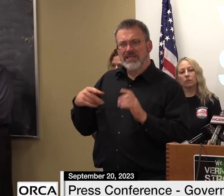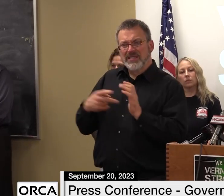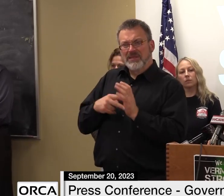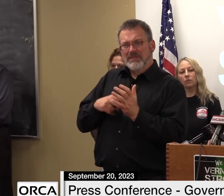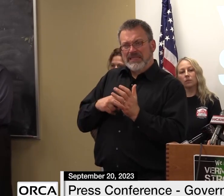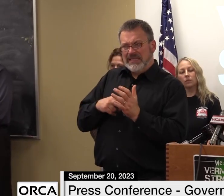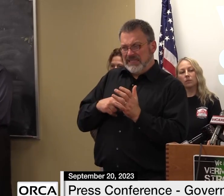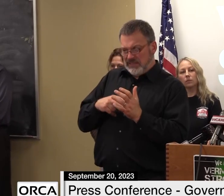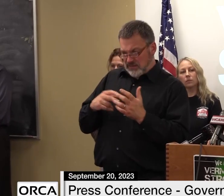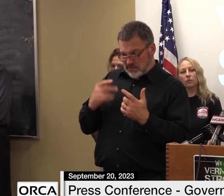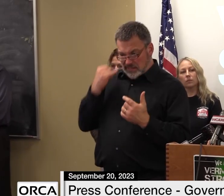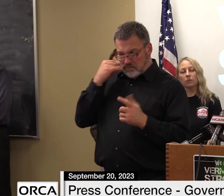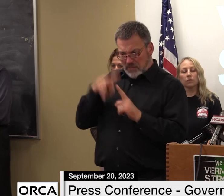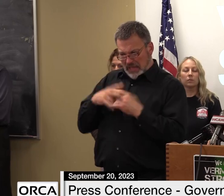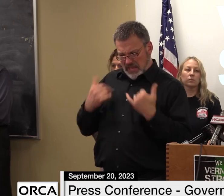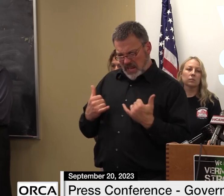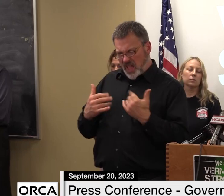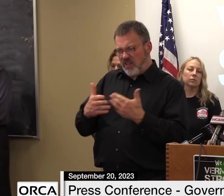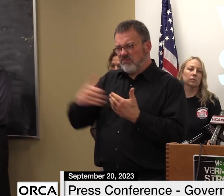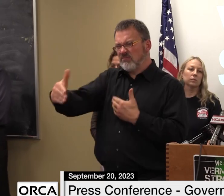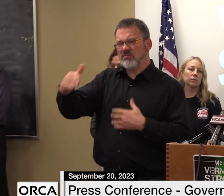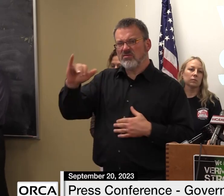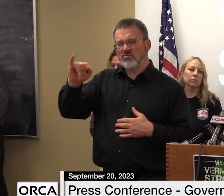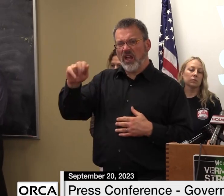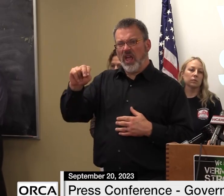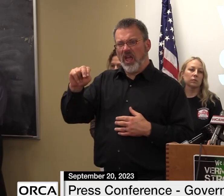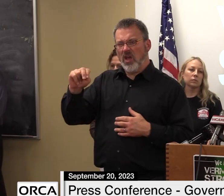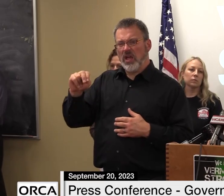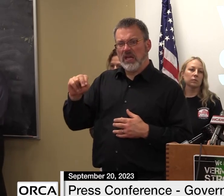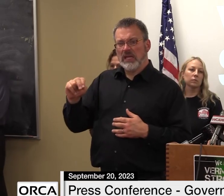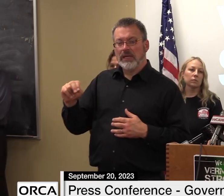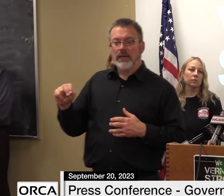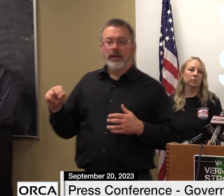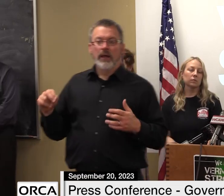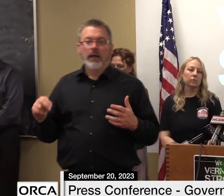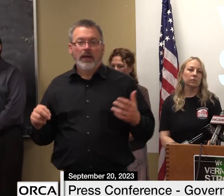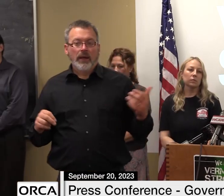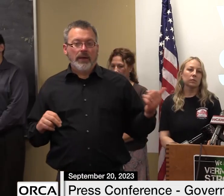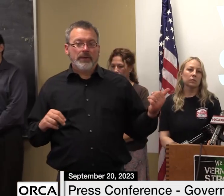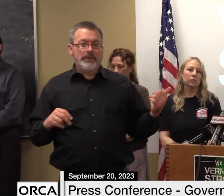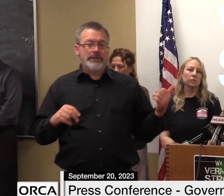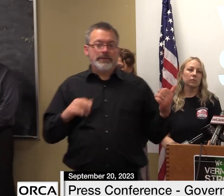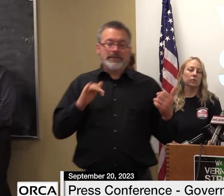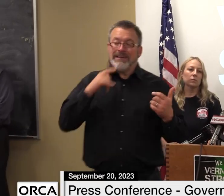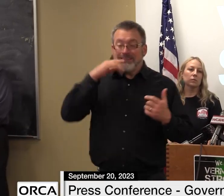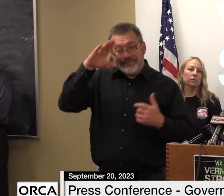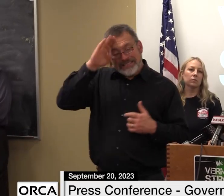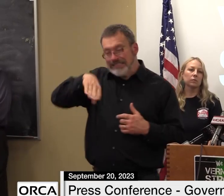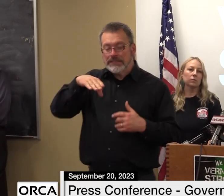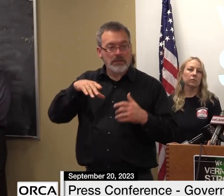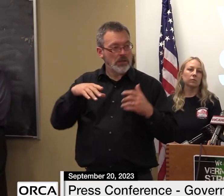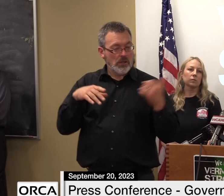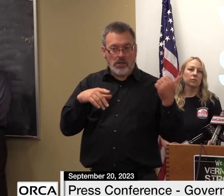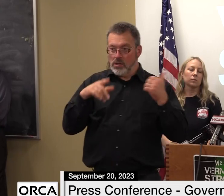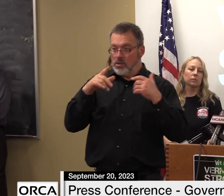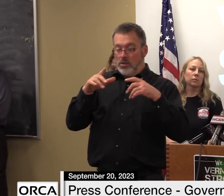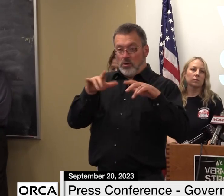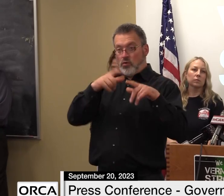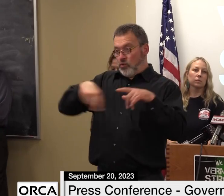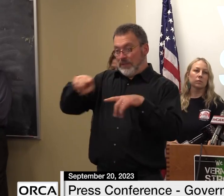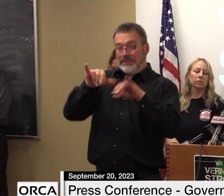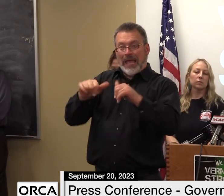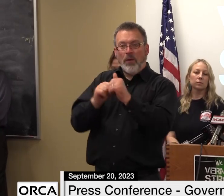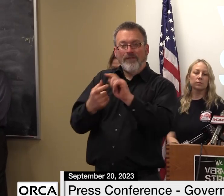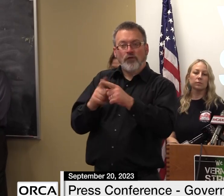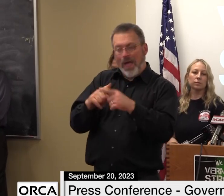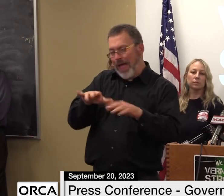folks doing in the interim? So right now, many of them are with friends and families. So they found something